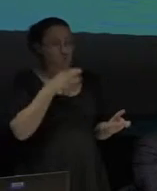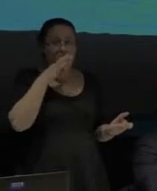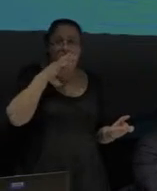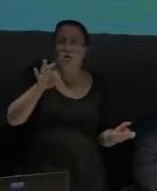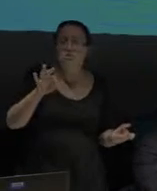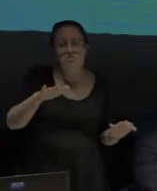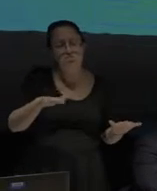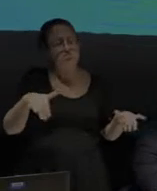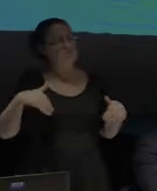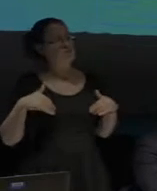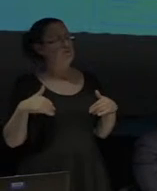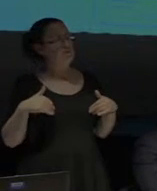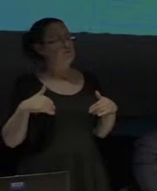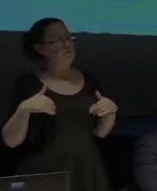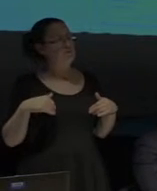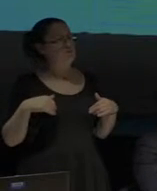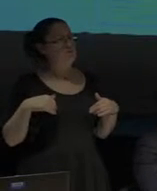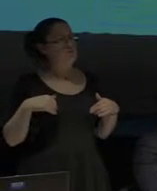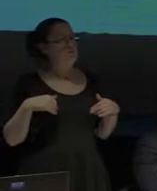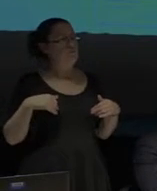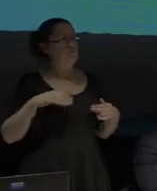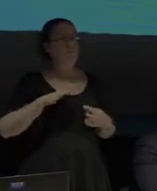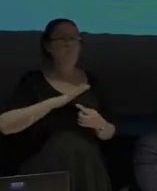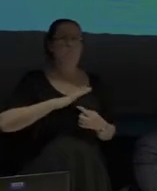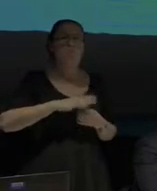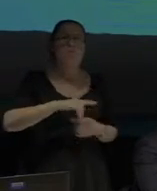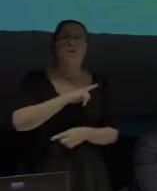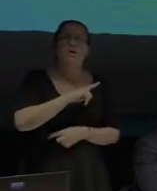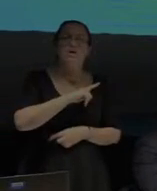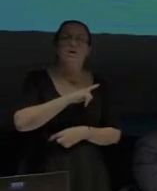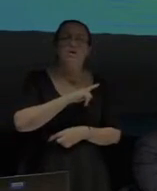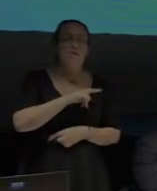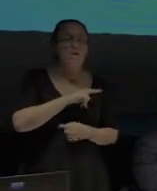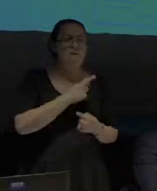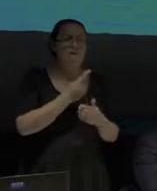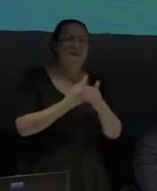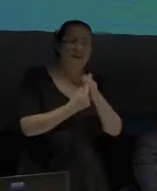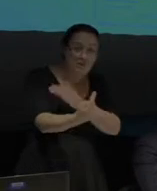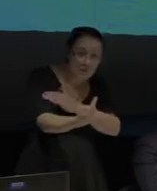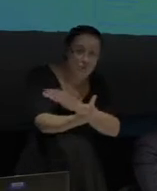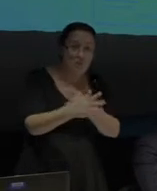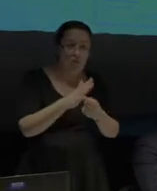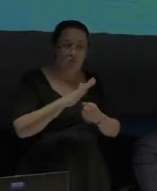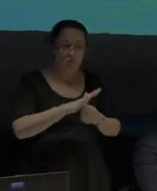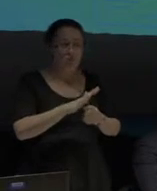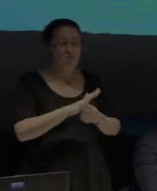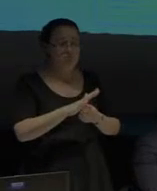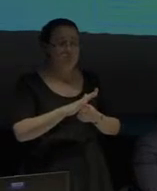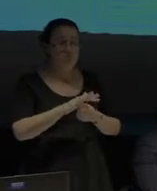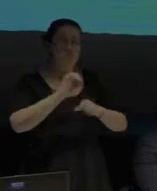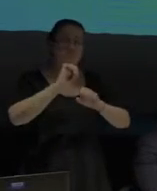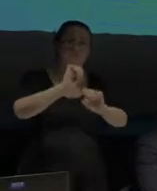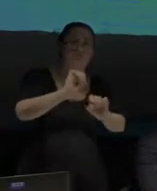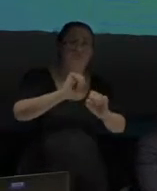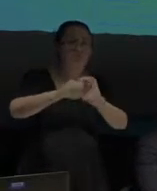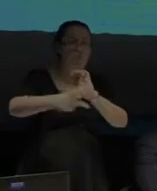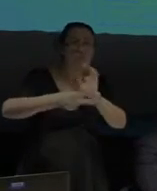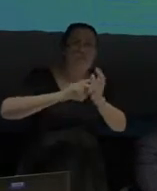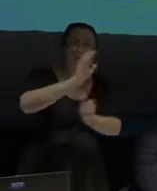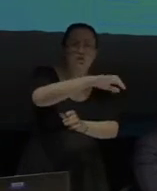step back. Why actually is this important? Why is it important to you as individuals, and why is it important to your